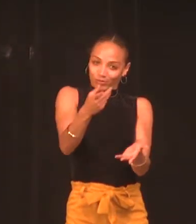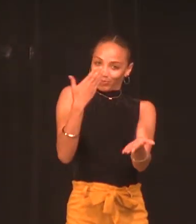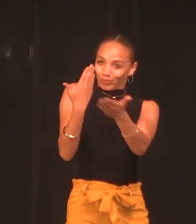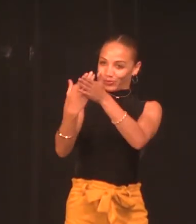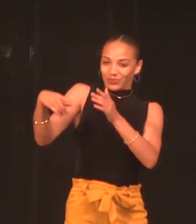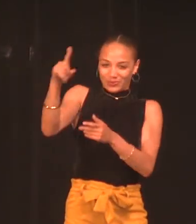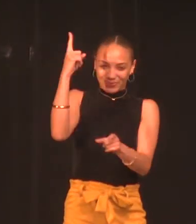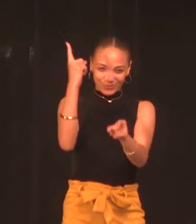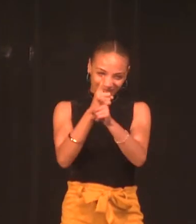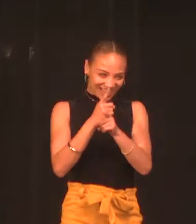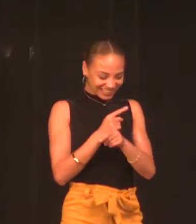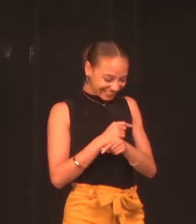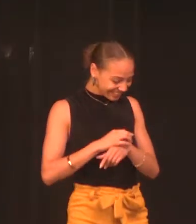you here.